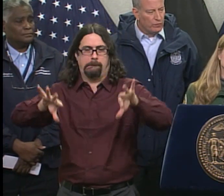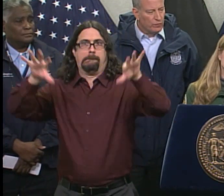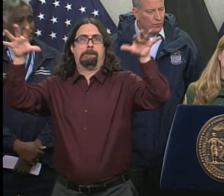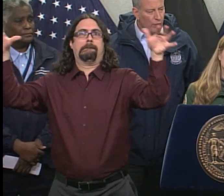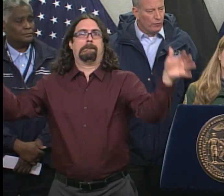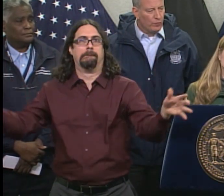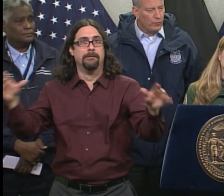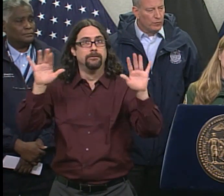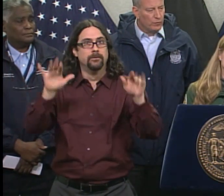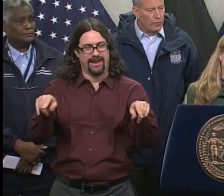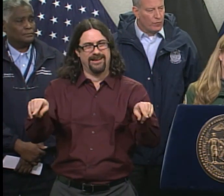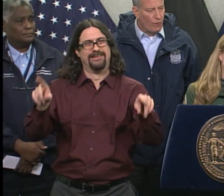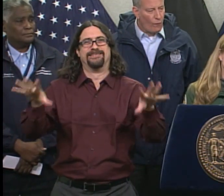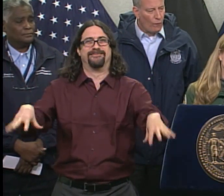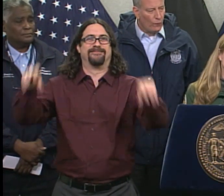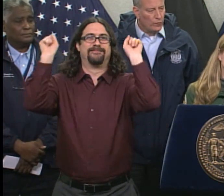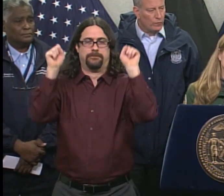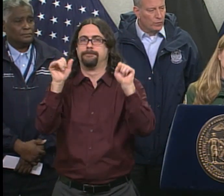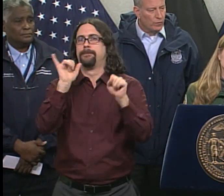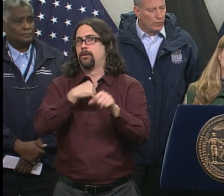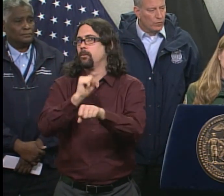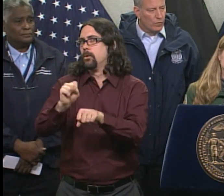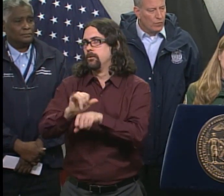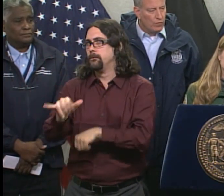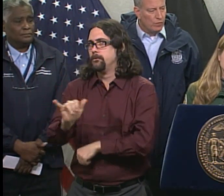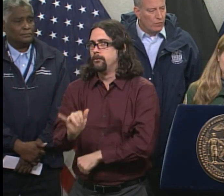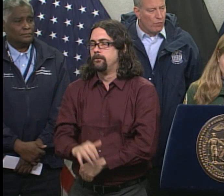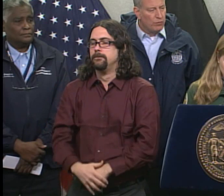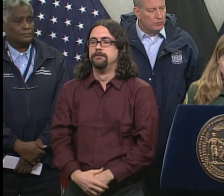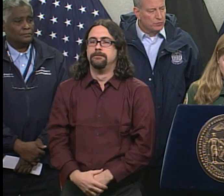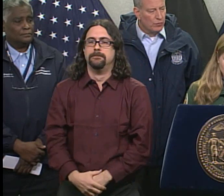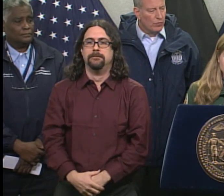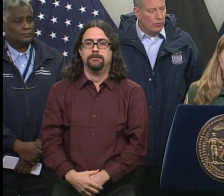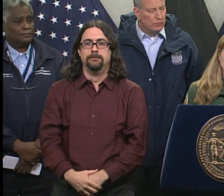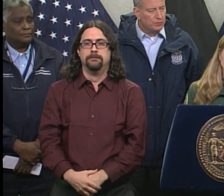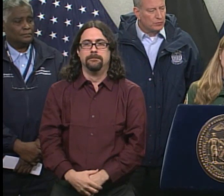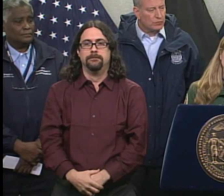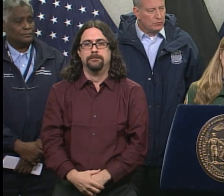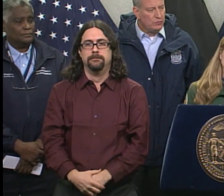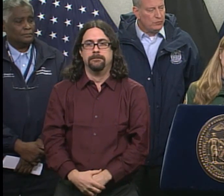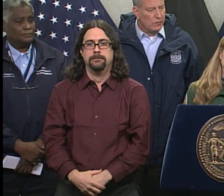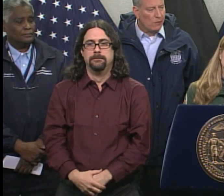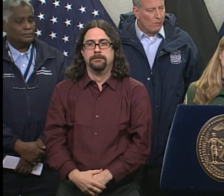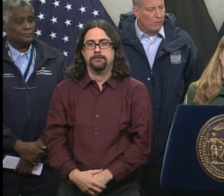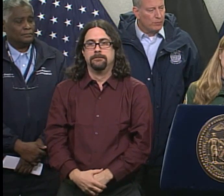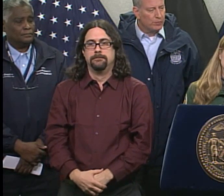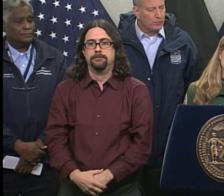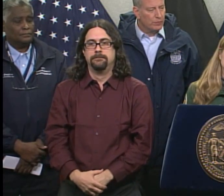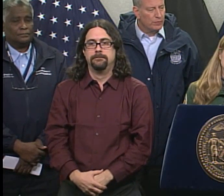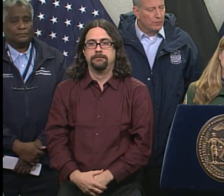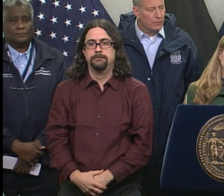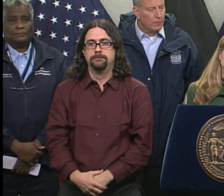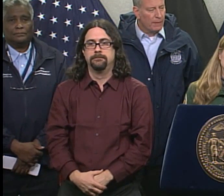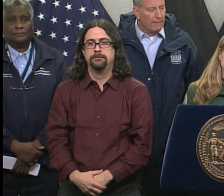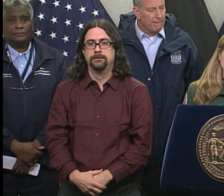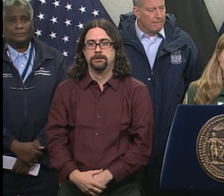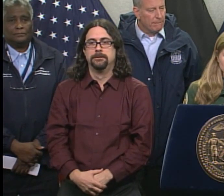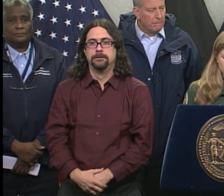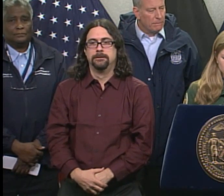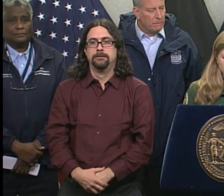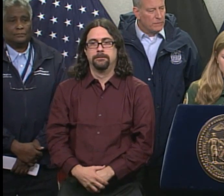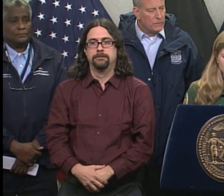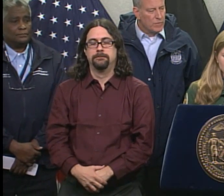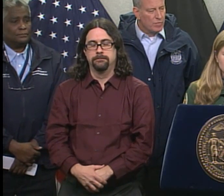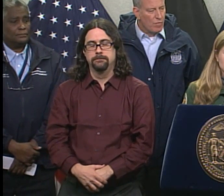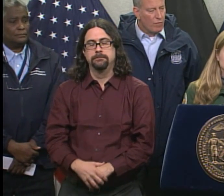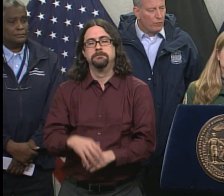almost 700 laborers to start dealing with our bus stops and our crosswalks, as well as using our bobcats. We have about 50